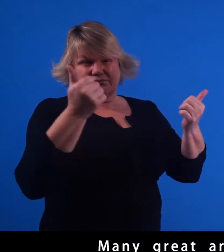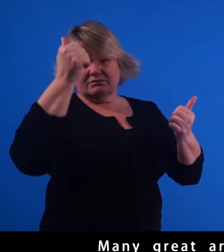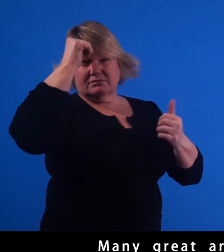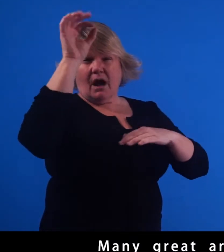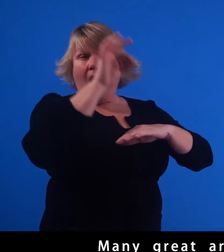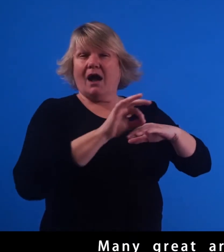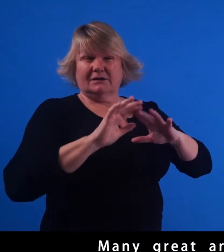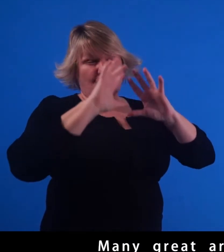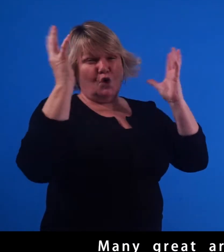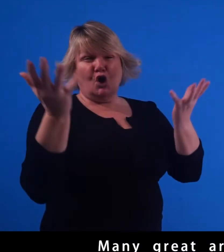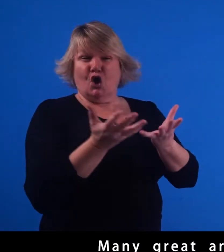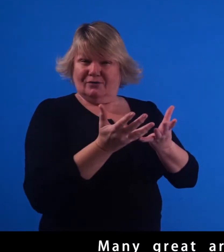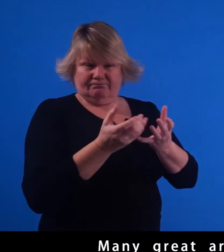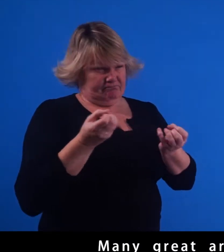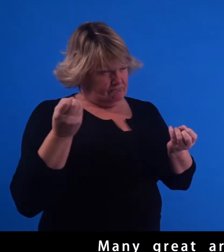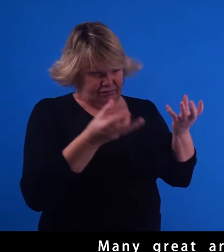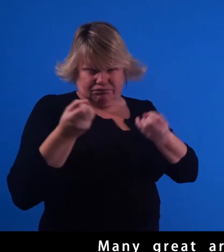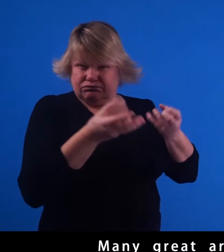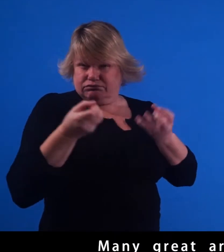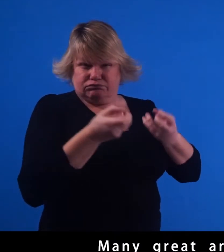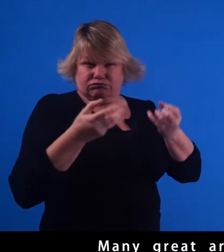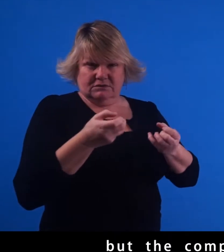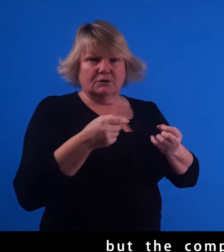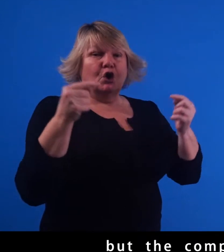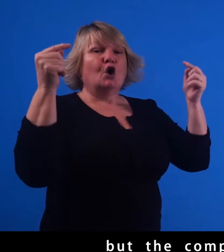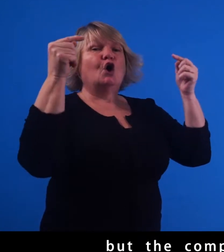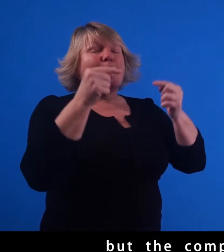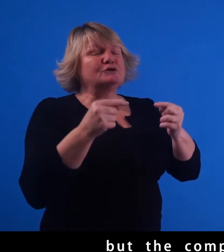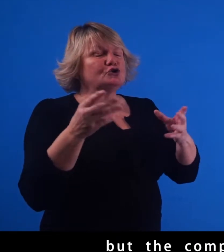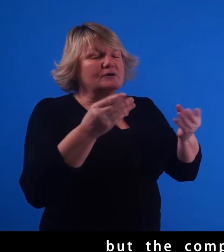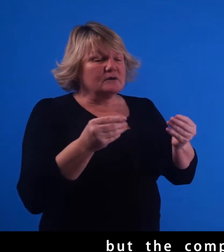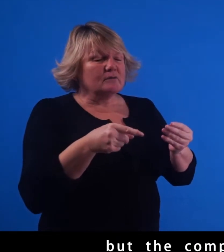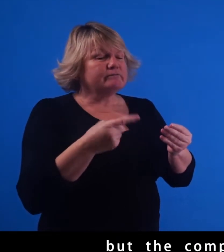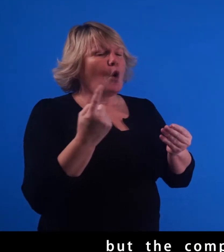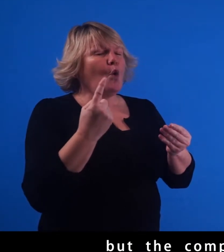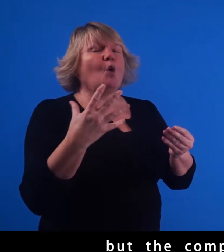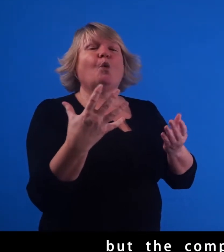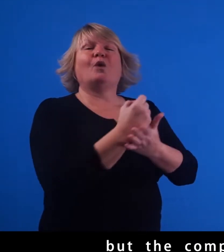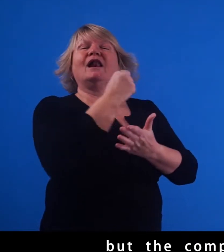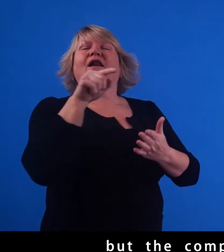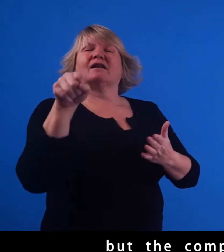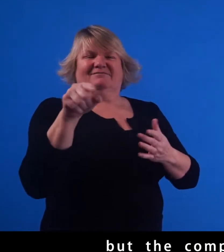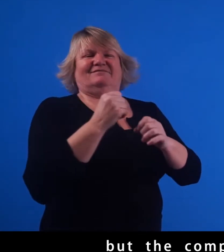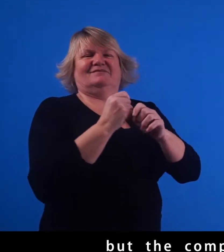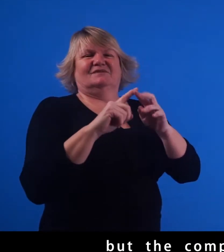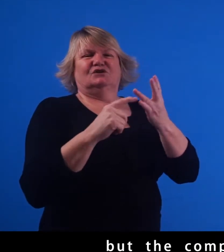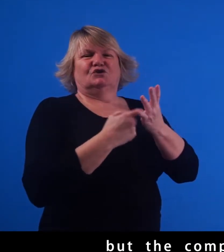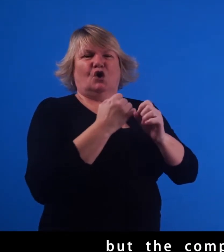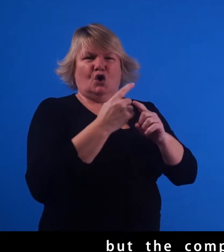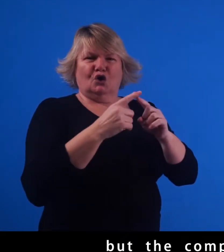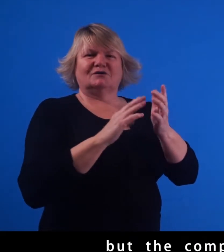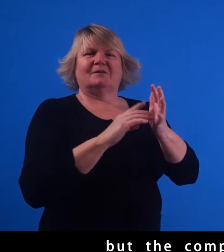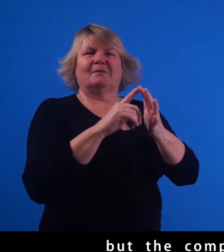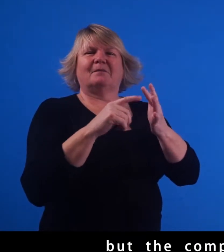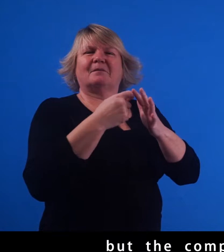Many great architects from around the world submitted entries, but the competition was won by George Meikle